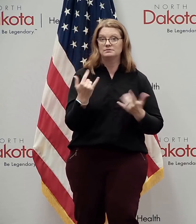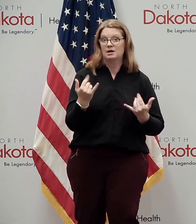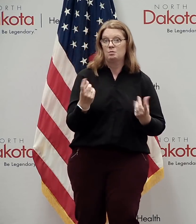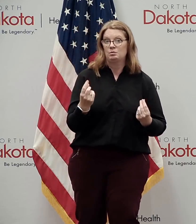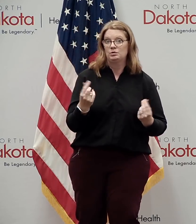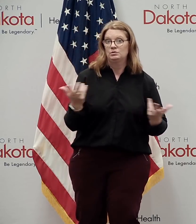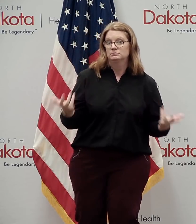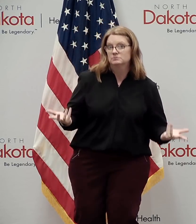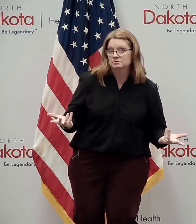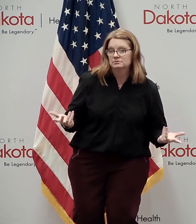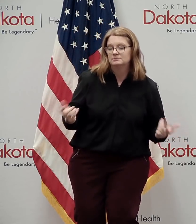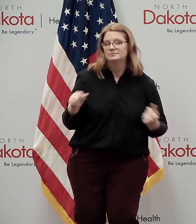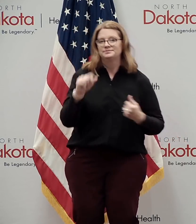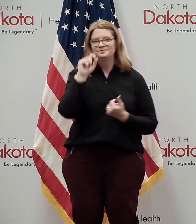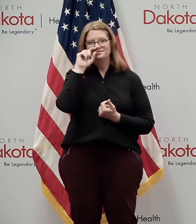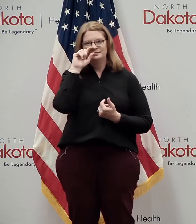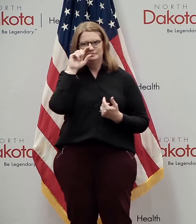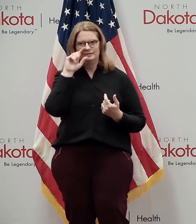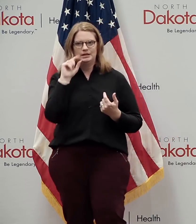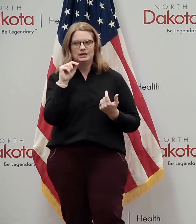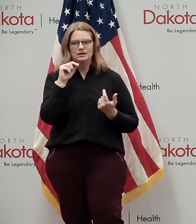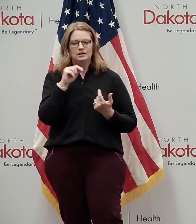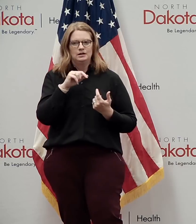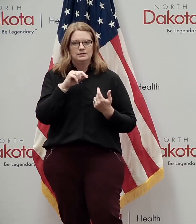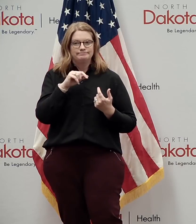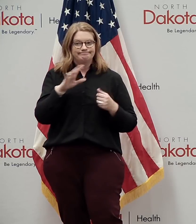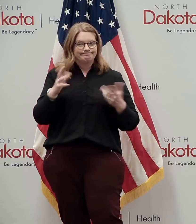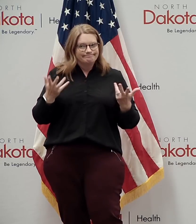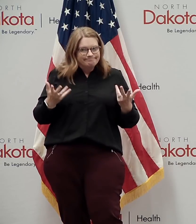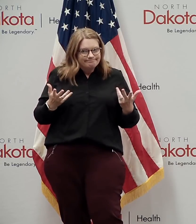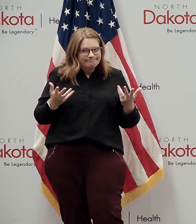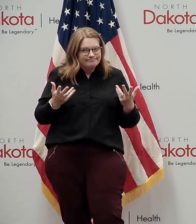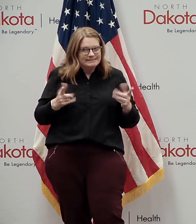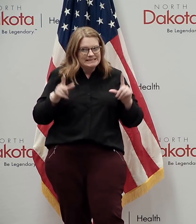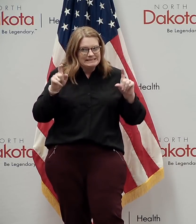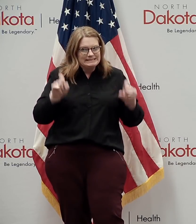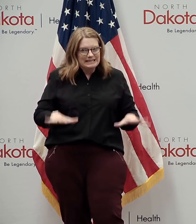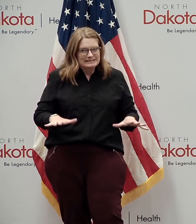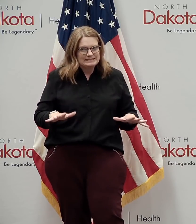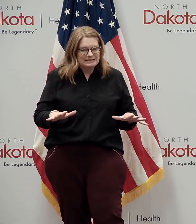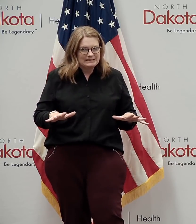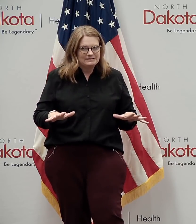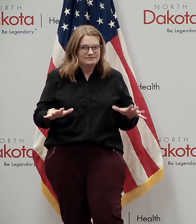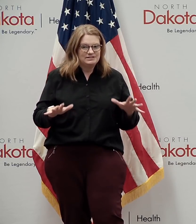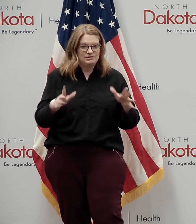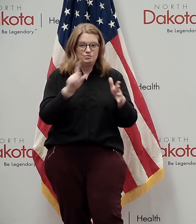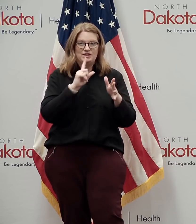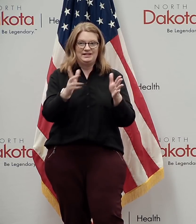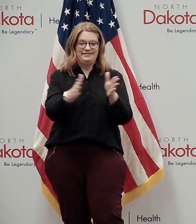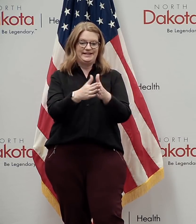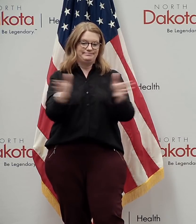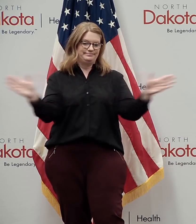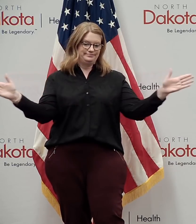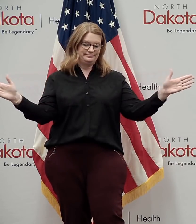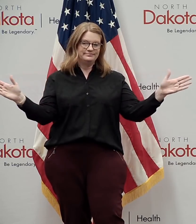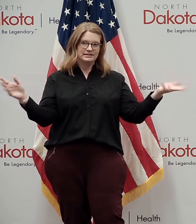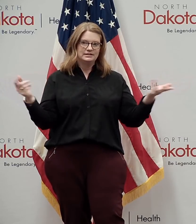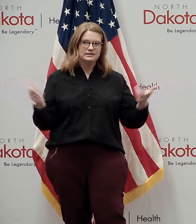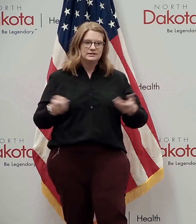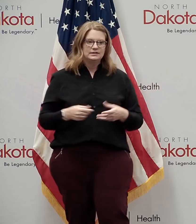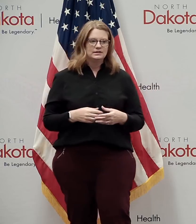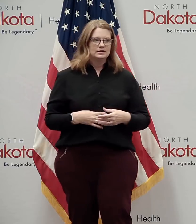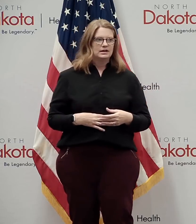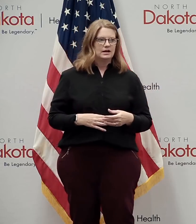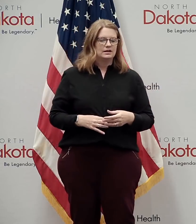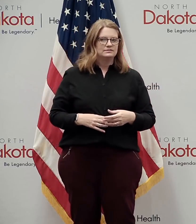great point. How much testing can you do blanketing? And so the strategy is unfolding, and it has